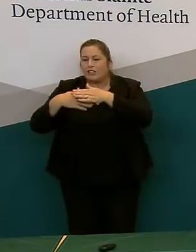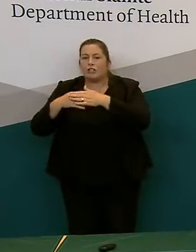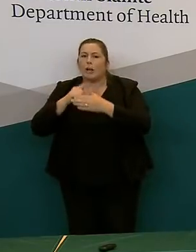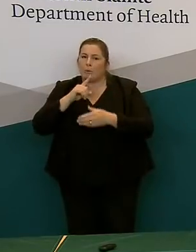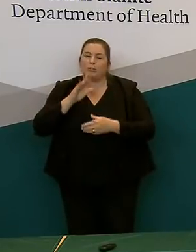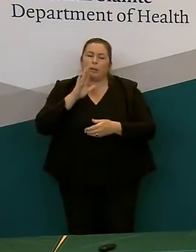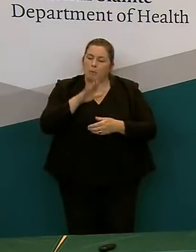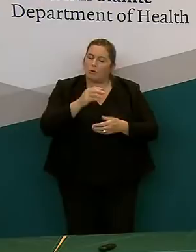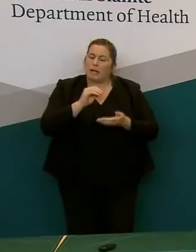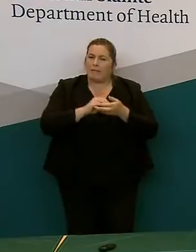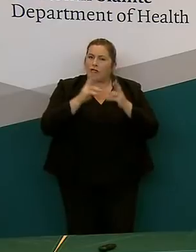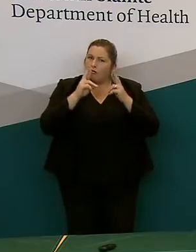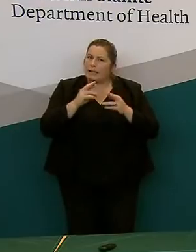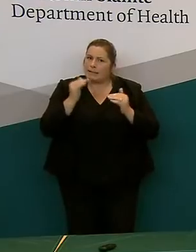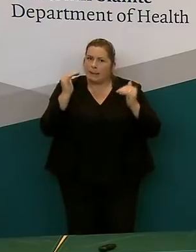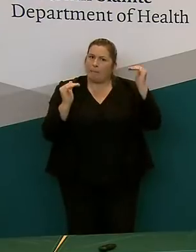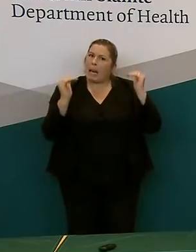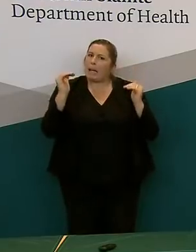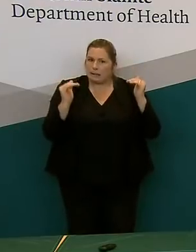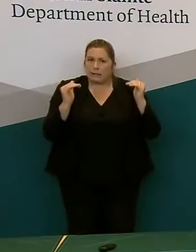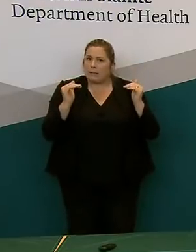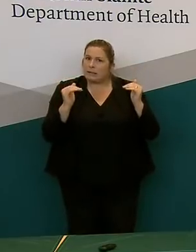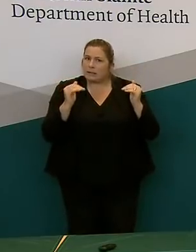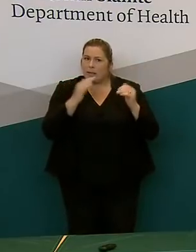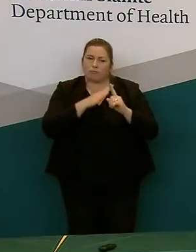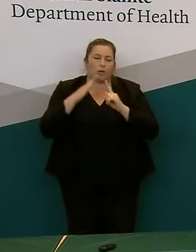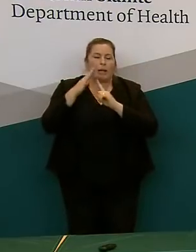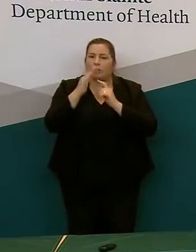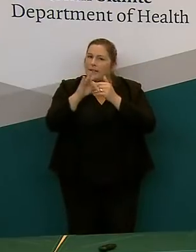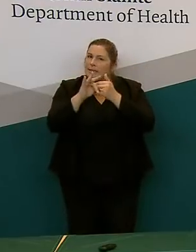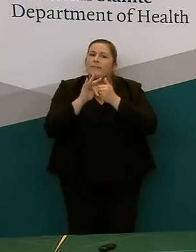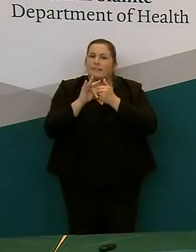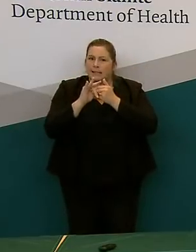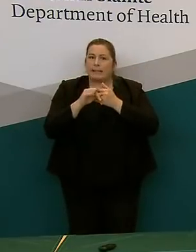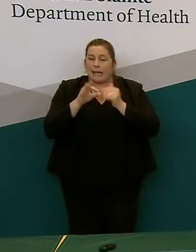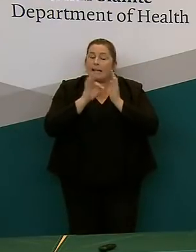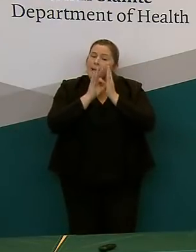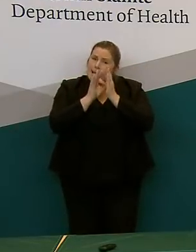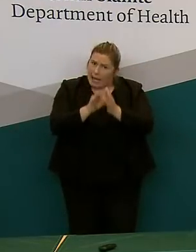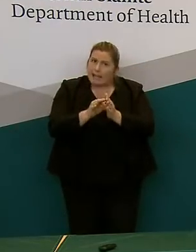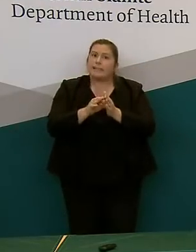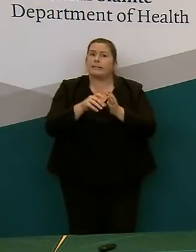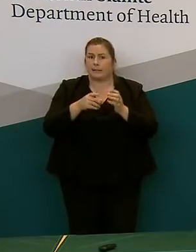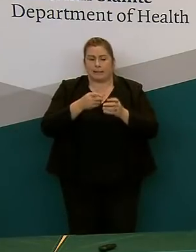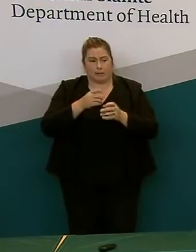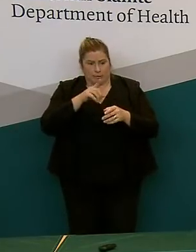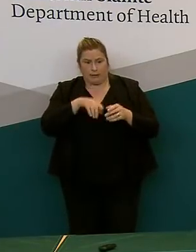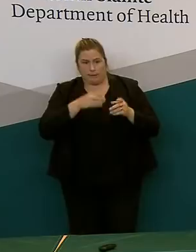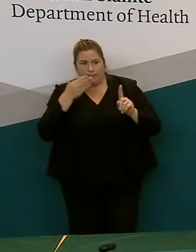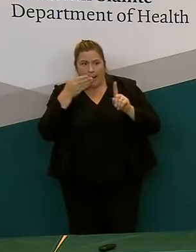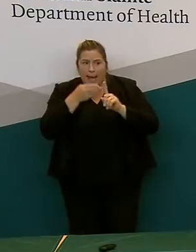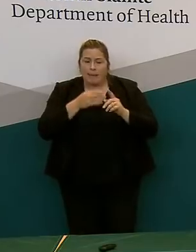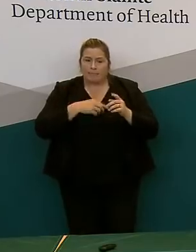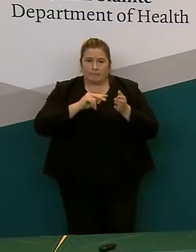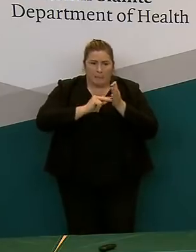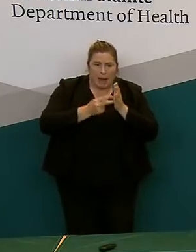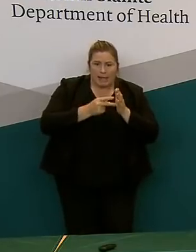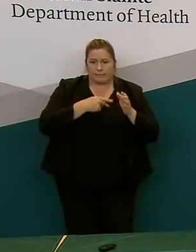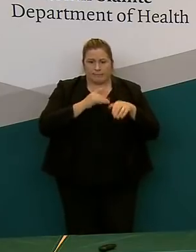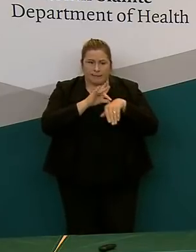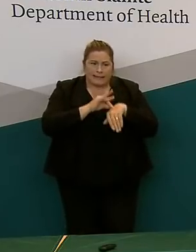be struck with safety. And the guidance, I think, tries to do that. It's pragmatic, and it says that, particularly for younger